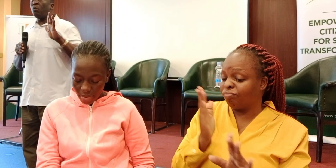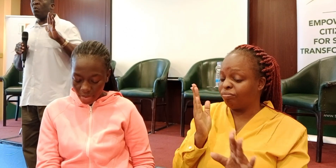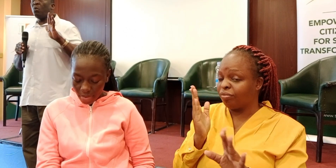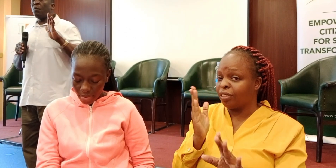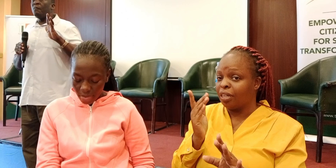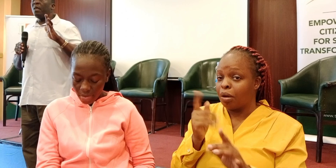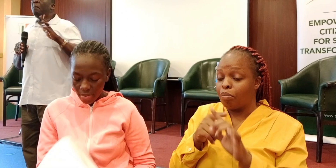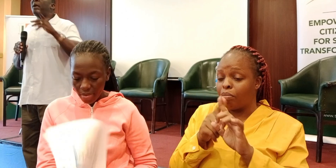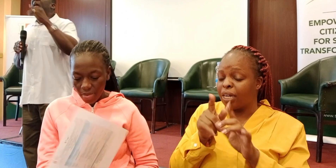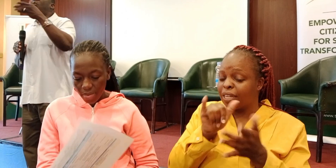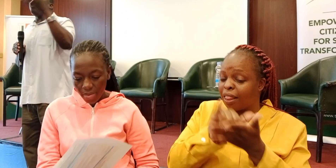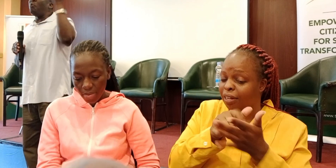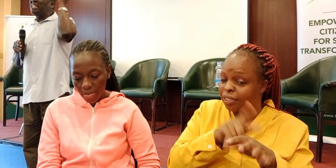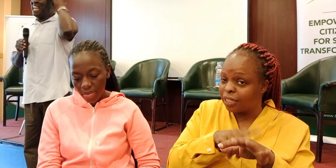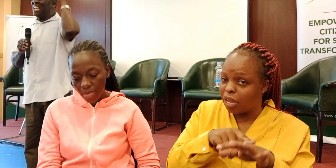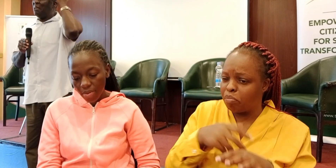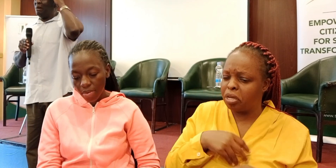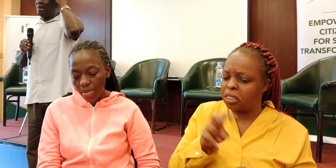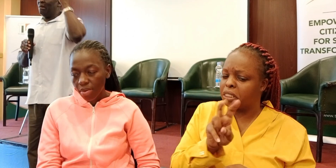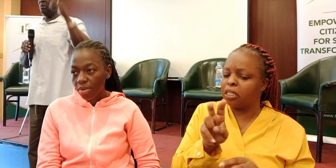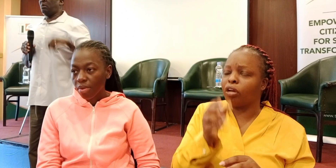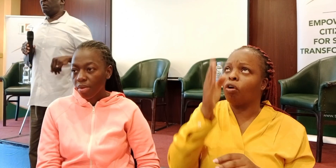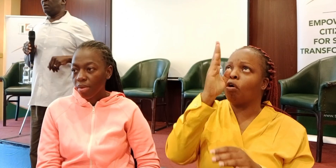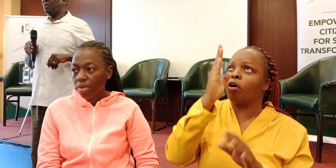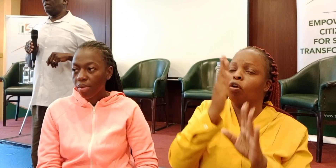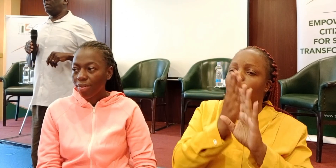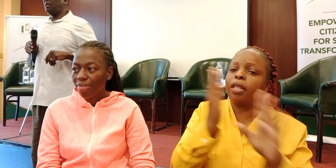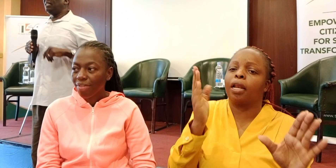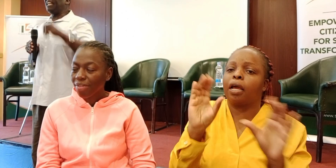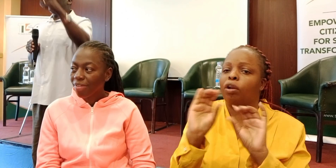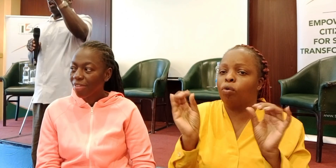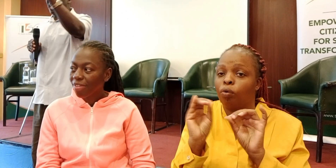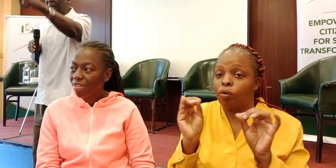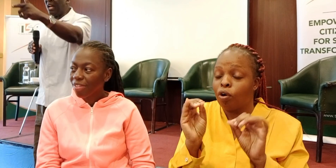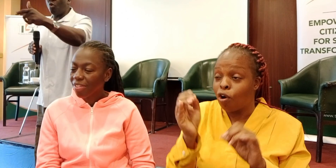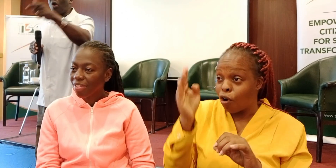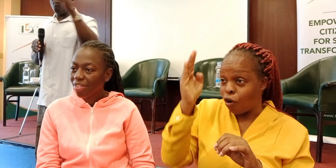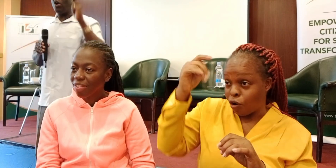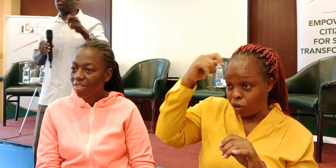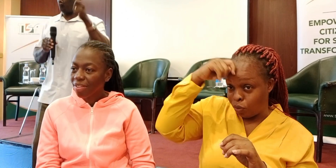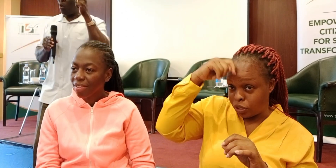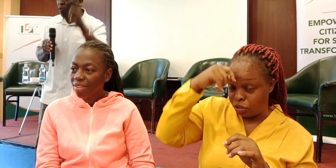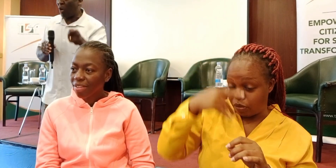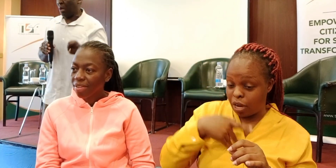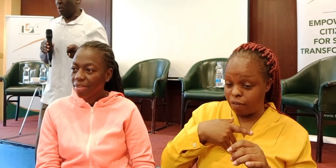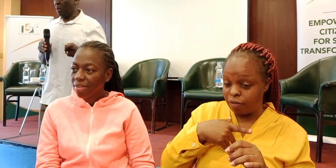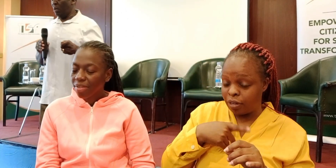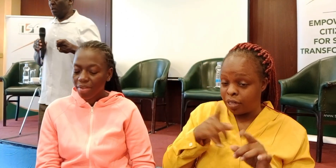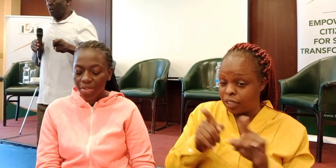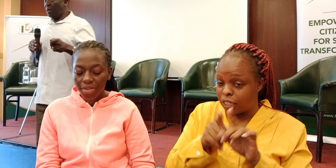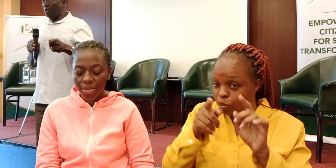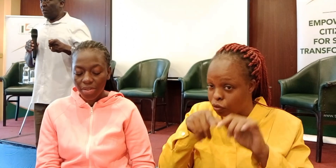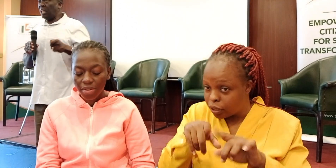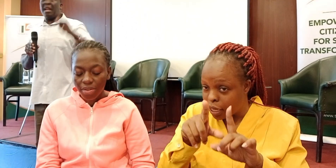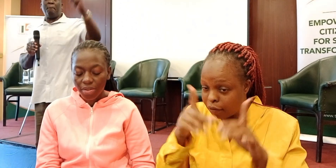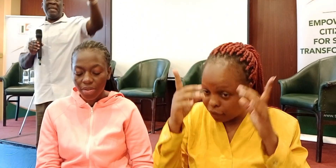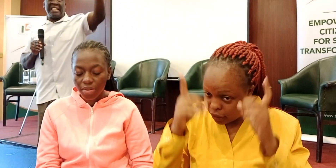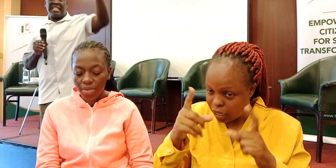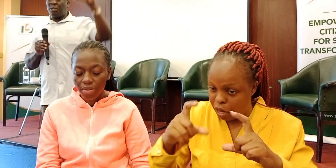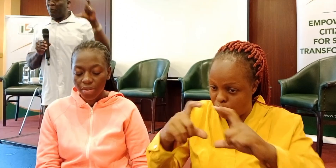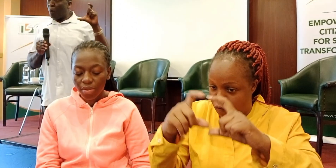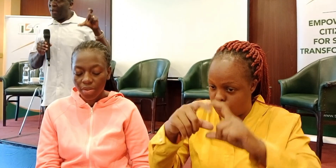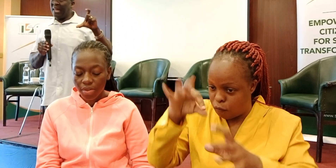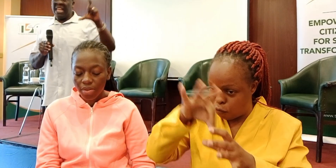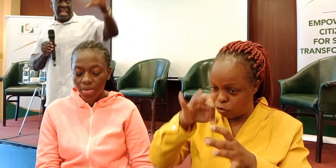Sikumwona Mungu. Maana Mungu amekupatia hekima. Tena hiyo hekima yako ukaamua ukachukua kura. Tena